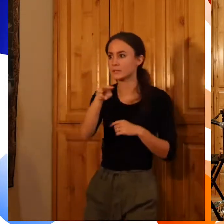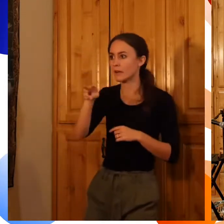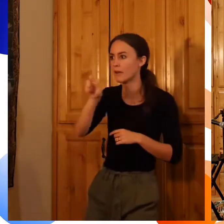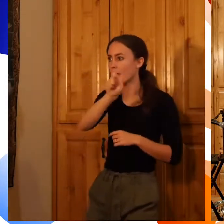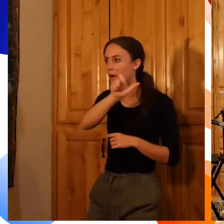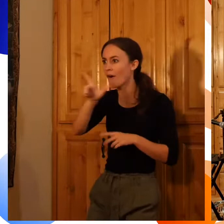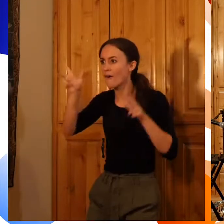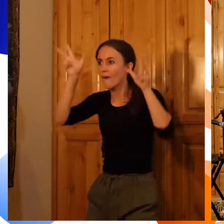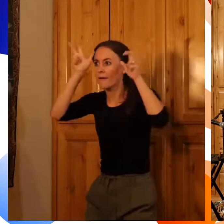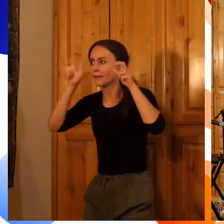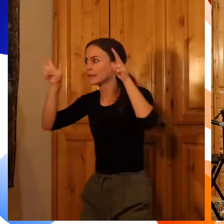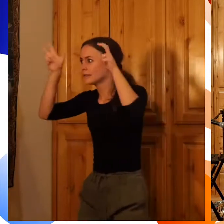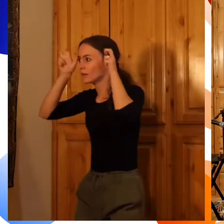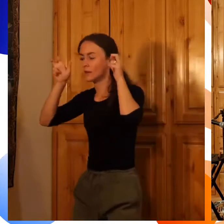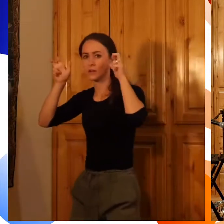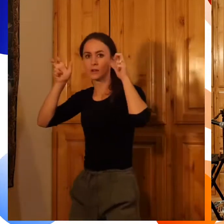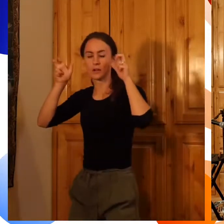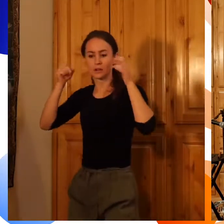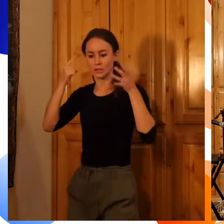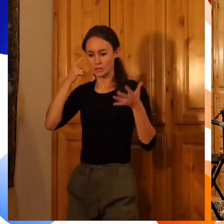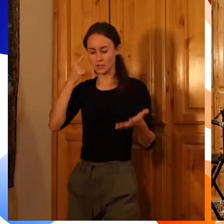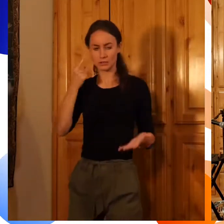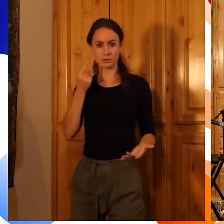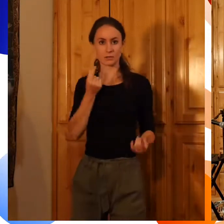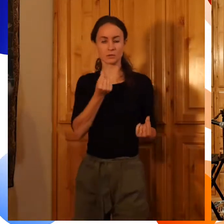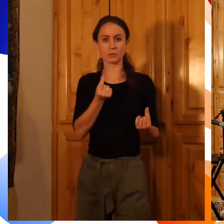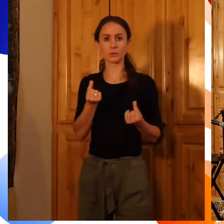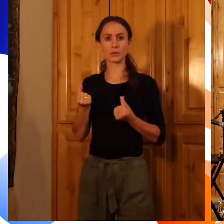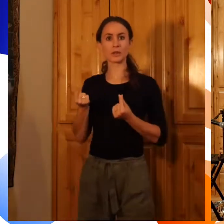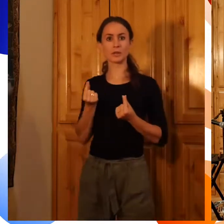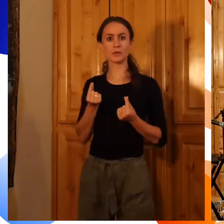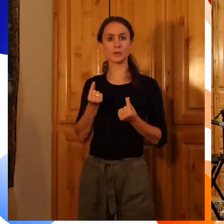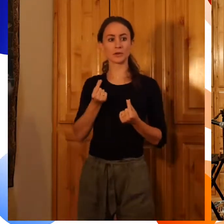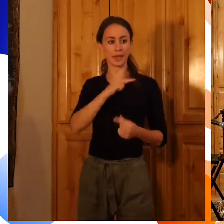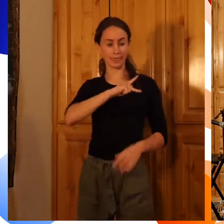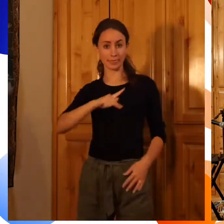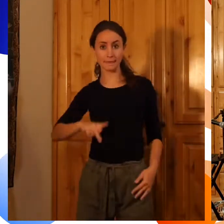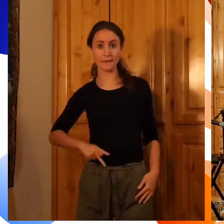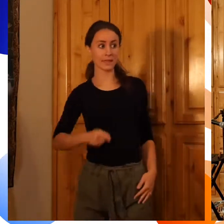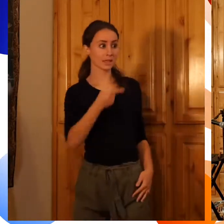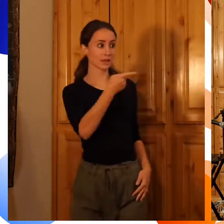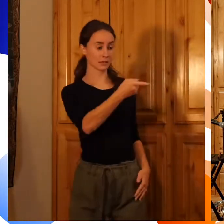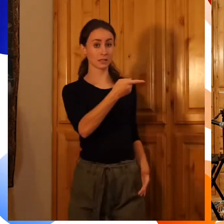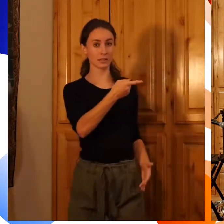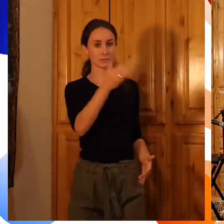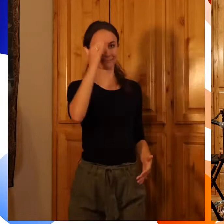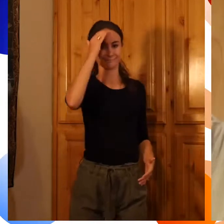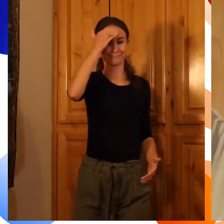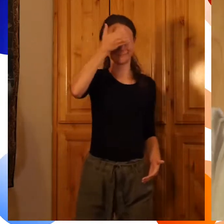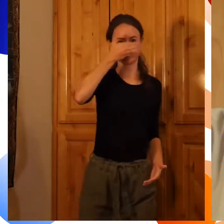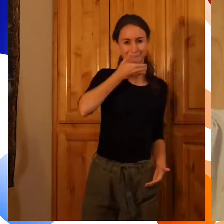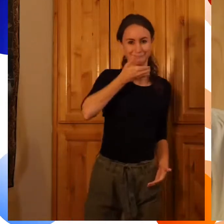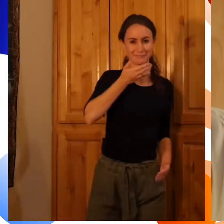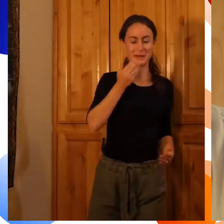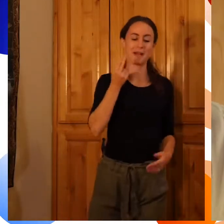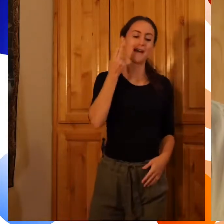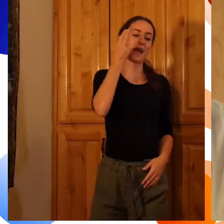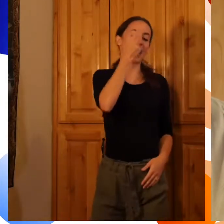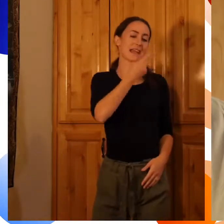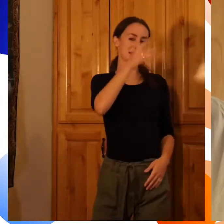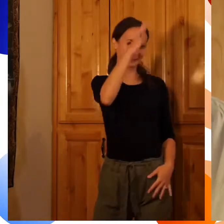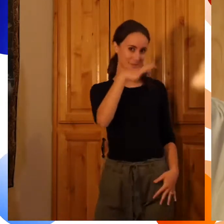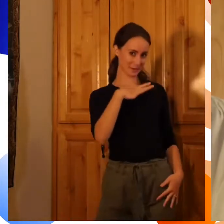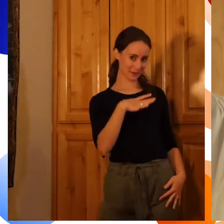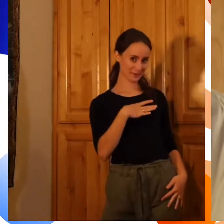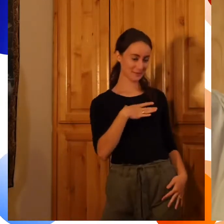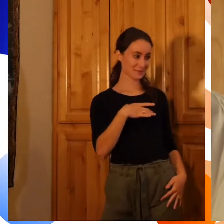do. That was when the great goblin king, who appeared to be a handsome gentleman to all the arriving guests, raised his goblet and said to the